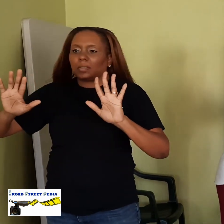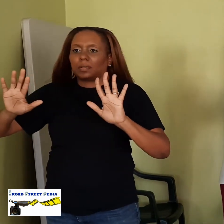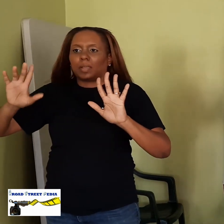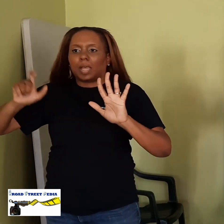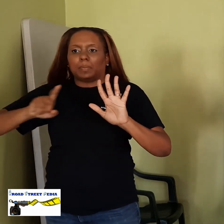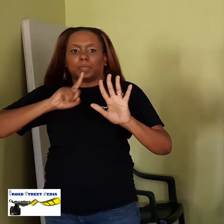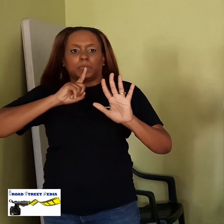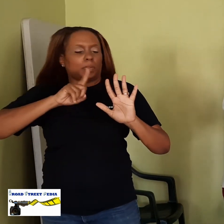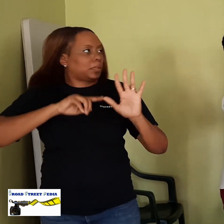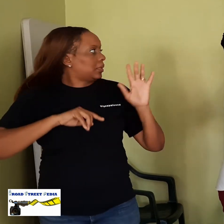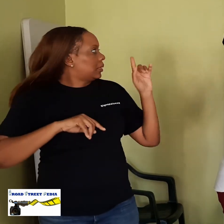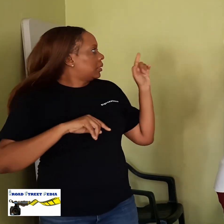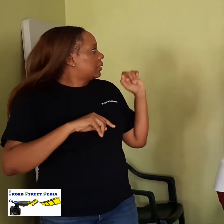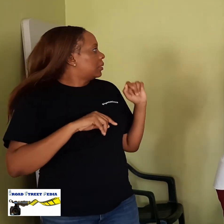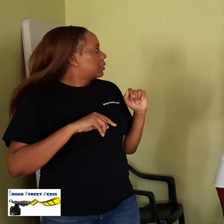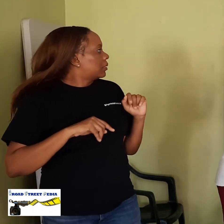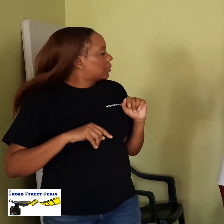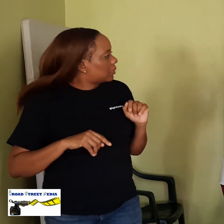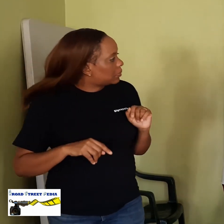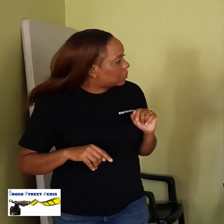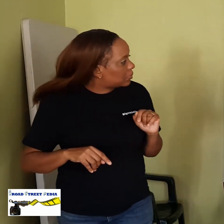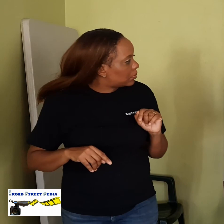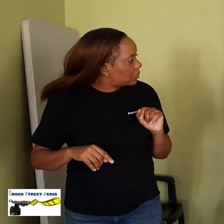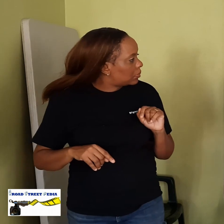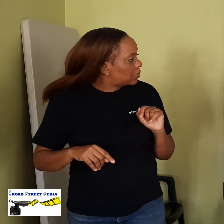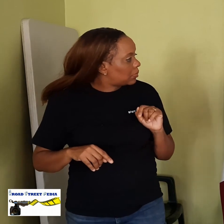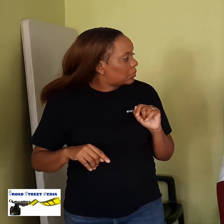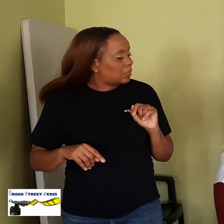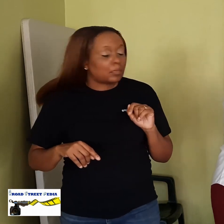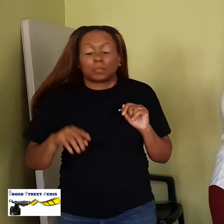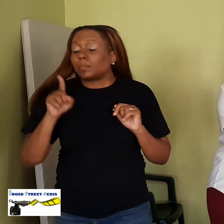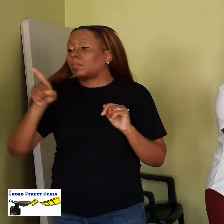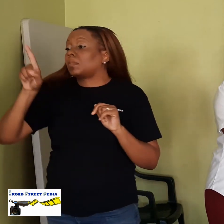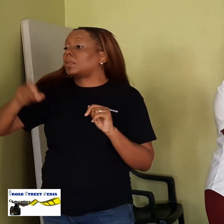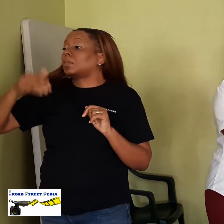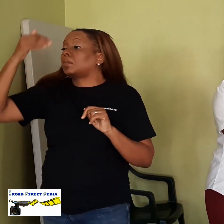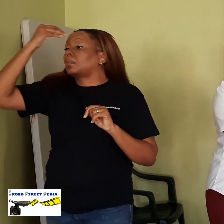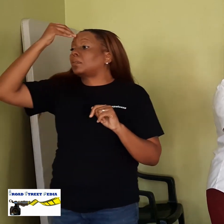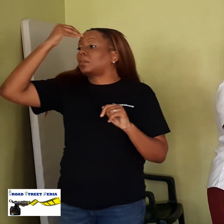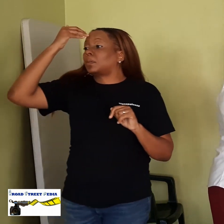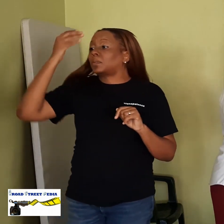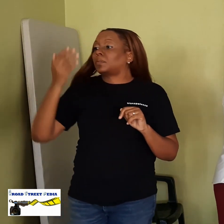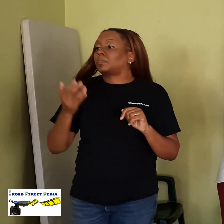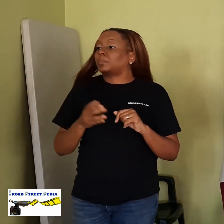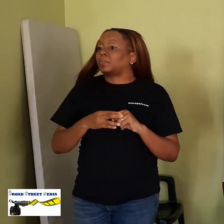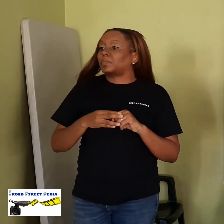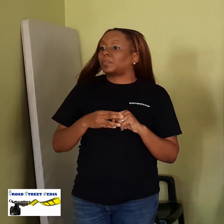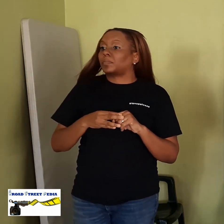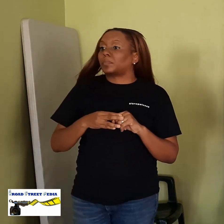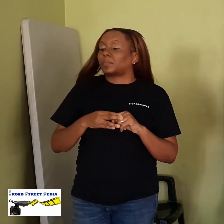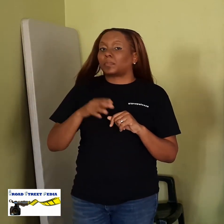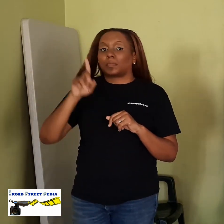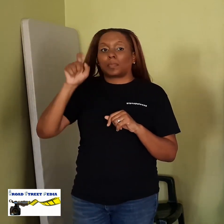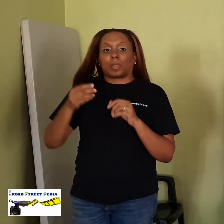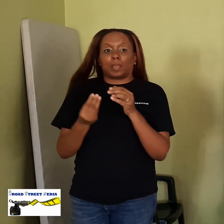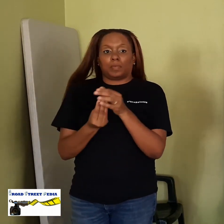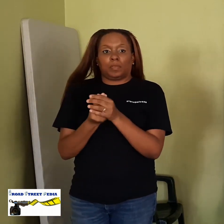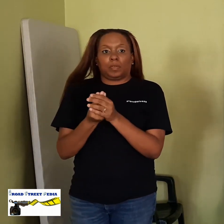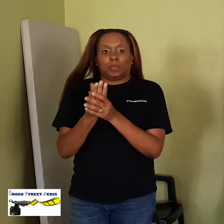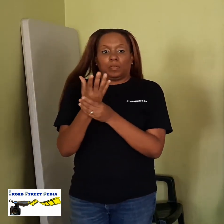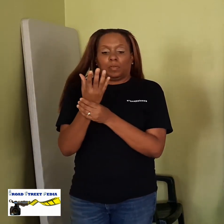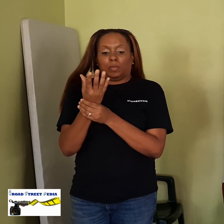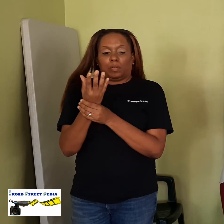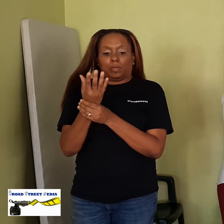away or going to the market. So what we want to appreciate and respect, firstly, we must grow our crops,